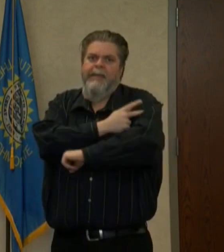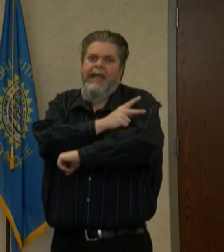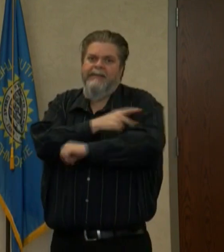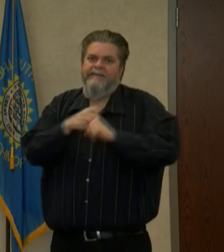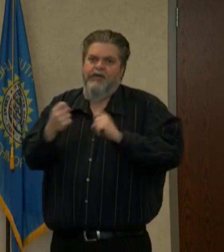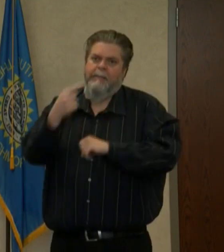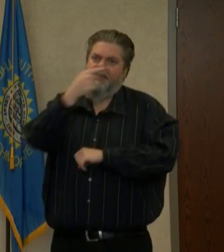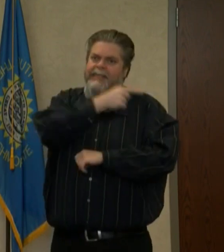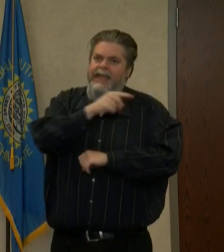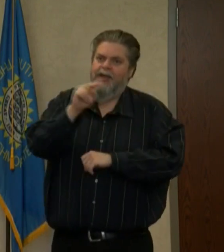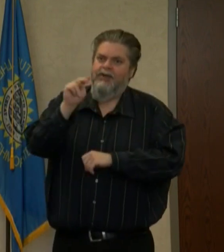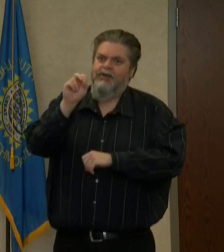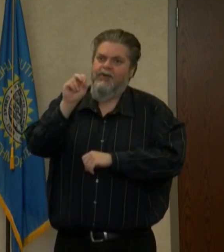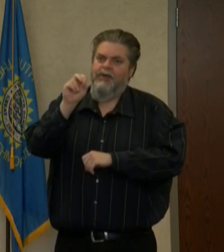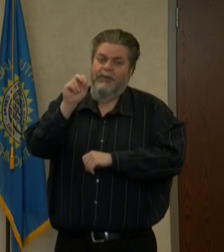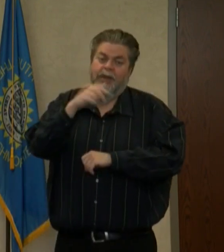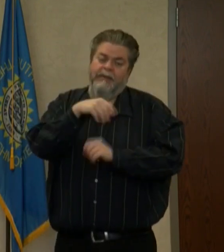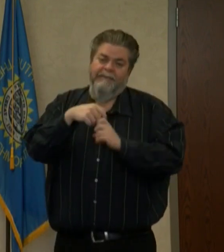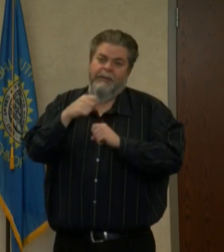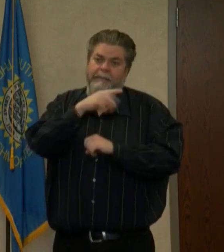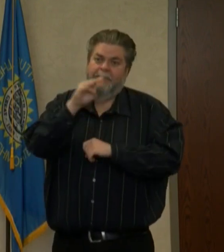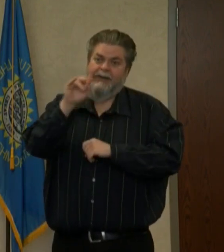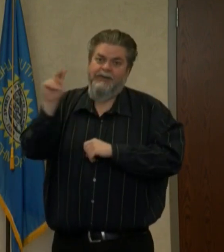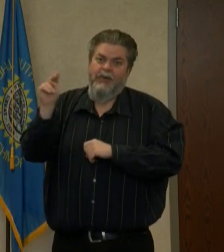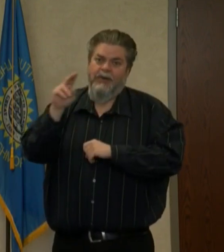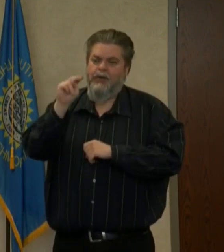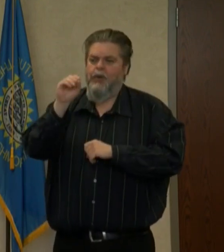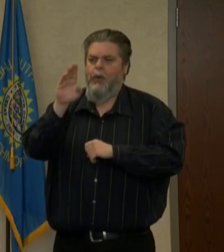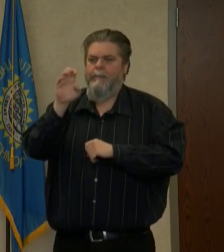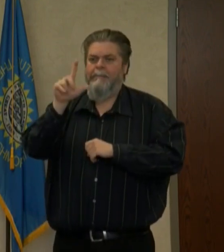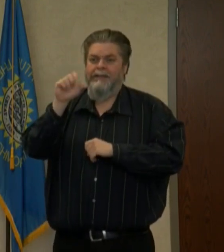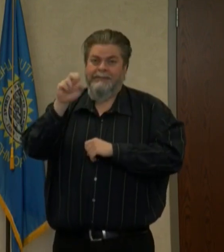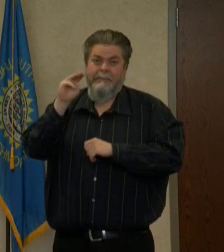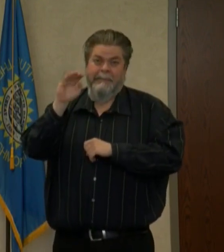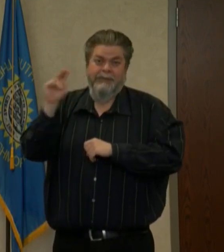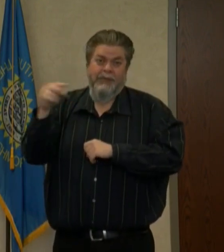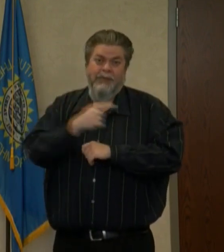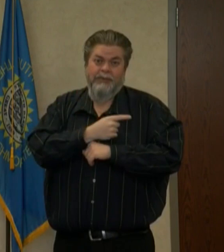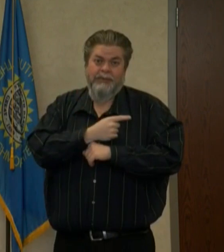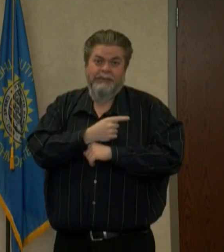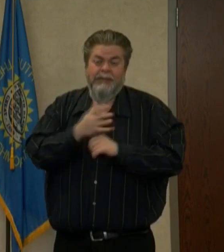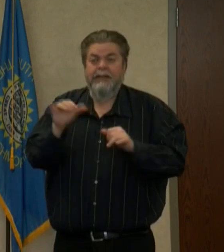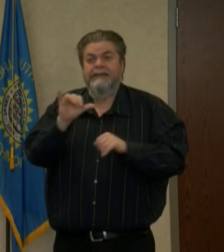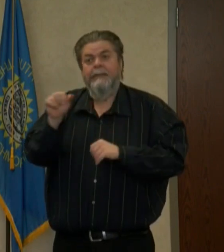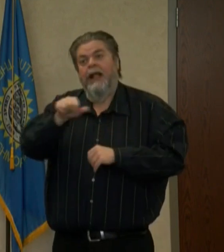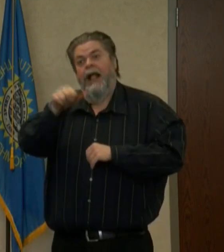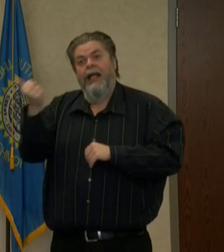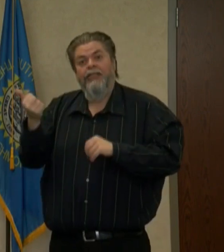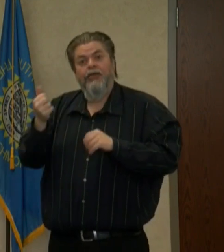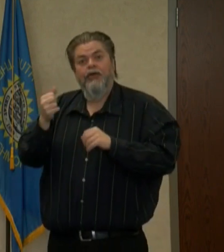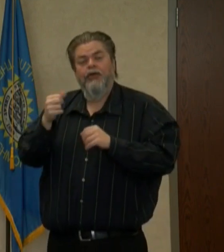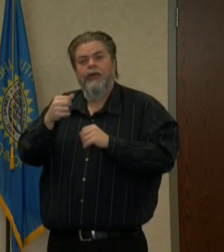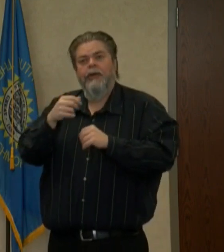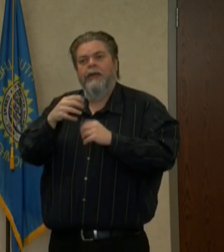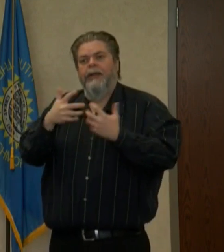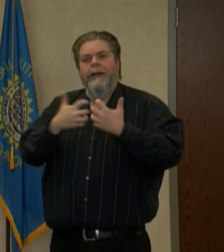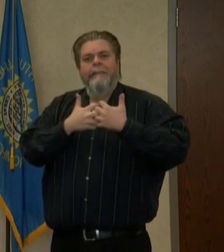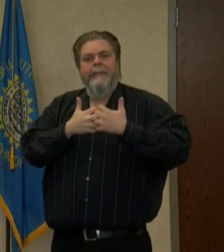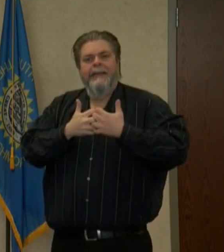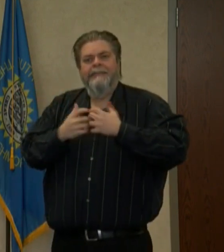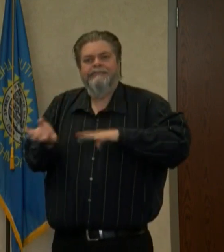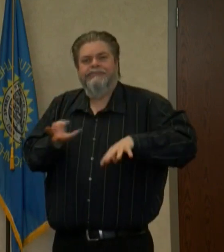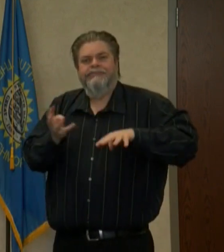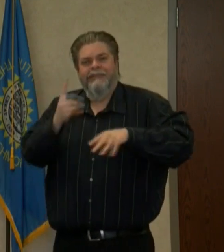that are happening outside of our MSA as well. If there's another hot spot, if there's another Smithfield at JBS in Worthington, and it gets to those